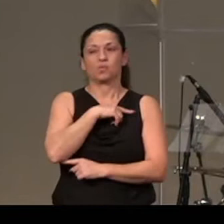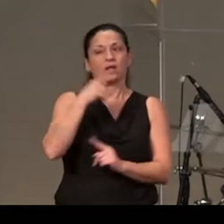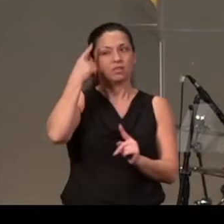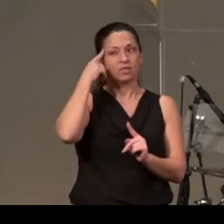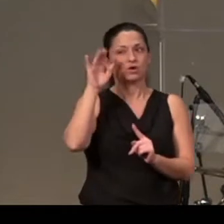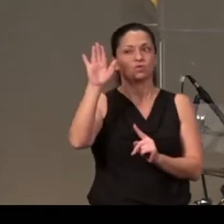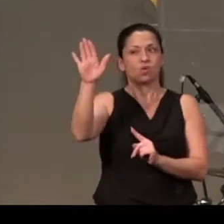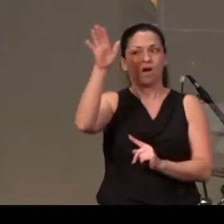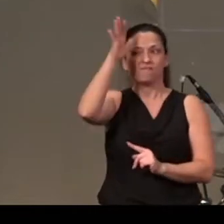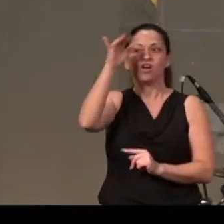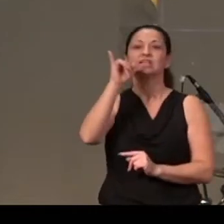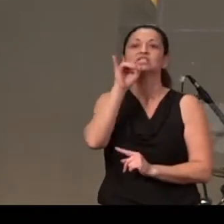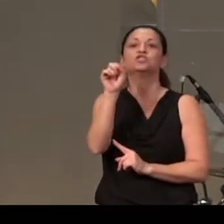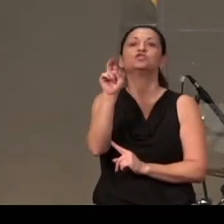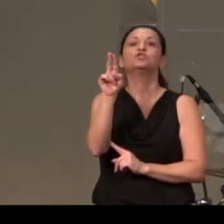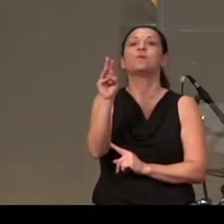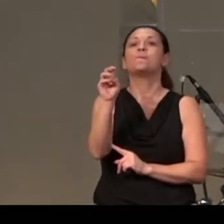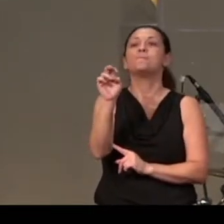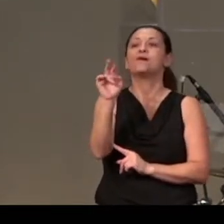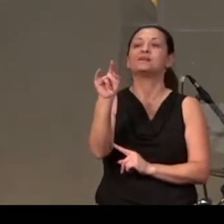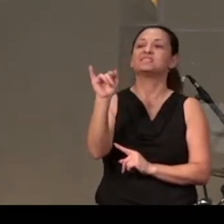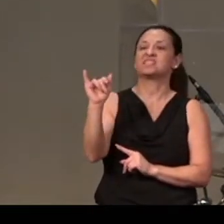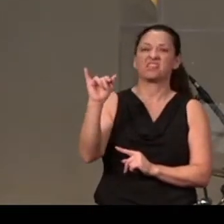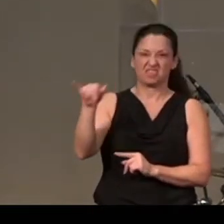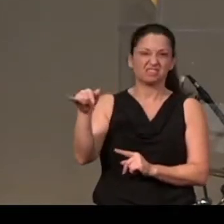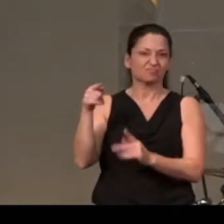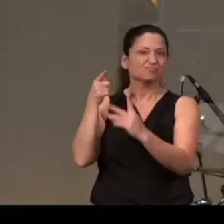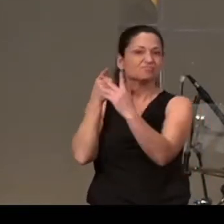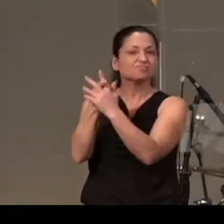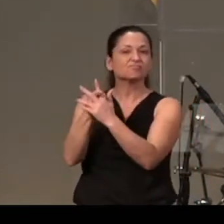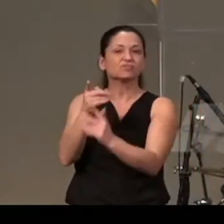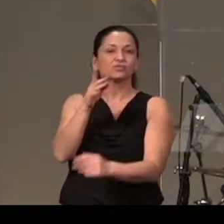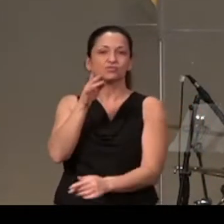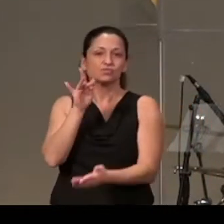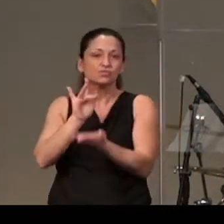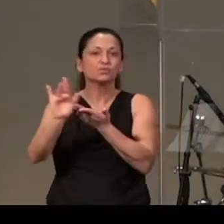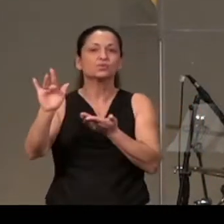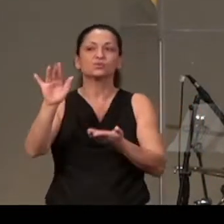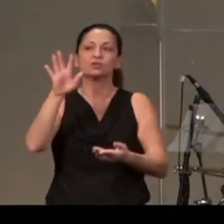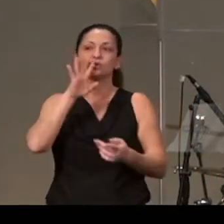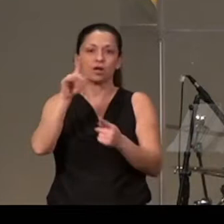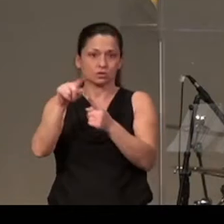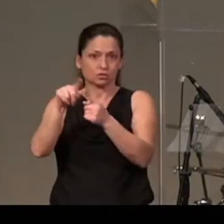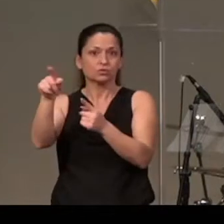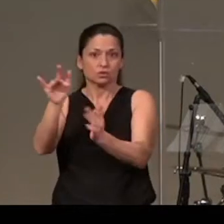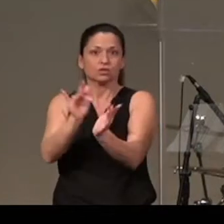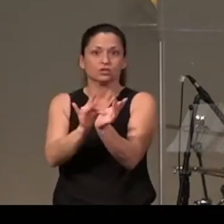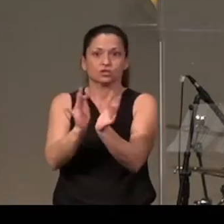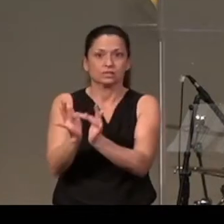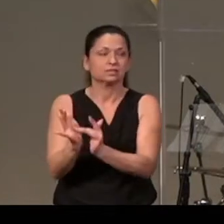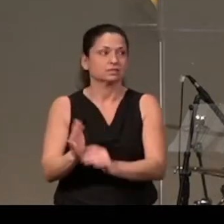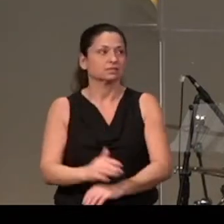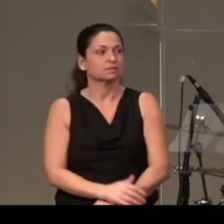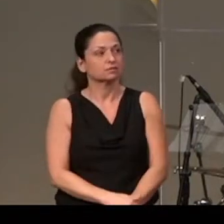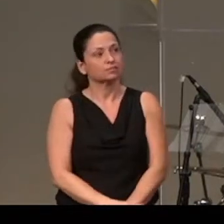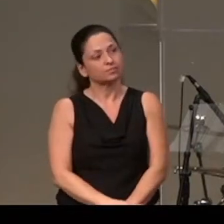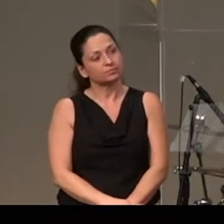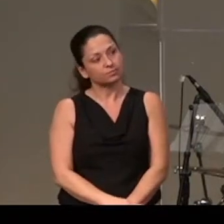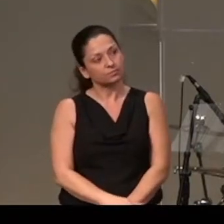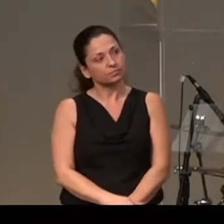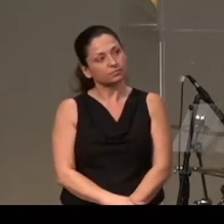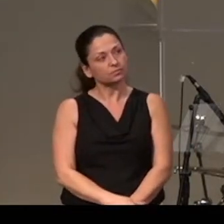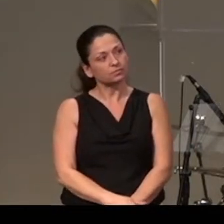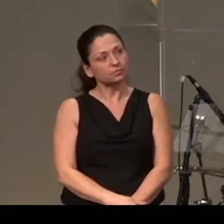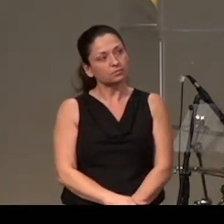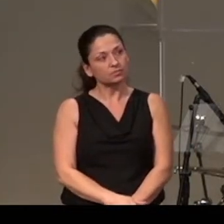both a racial slur and also an insult about his father. And if that weren't enough insulting, that you are a Samaritan,